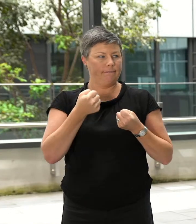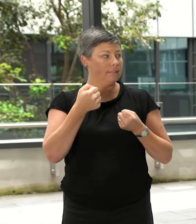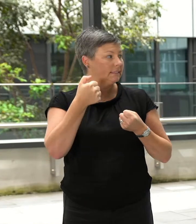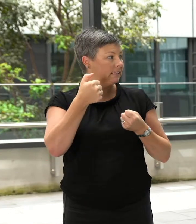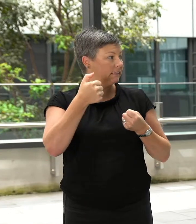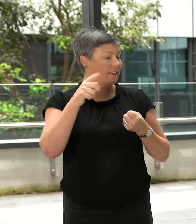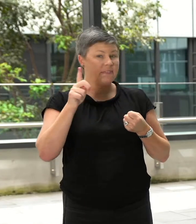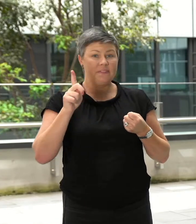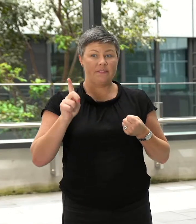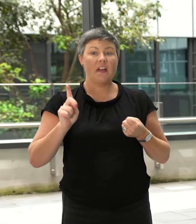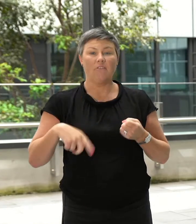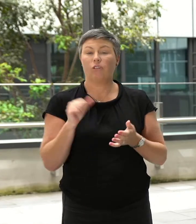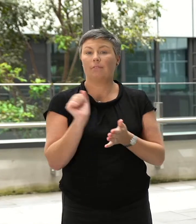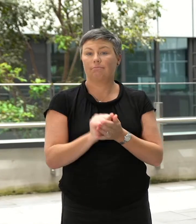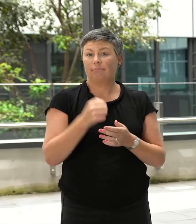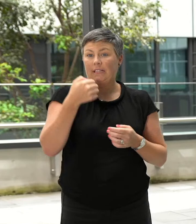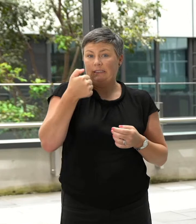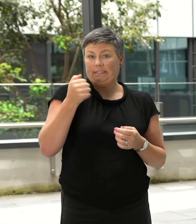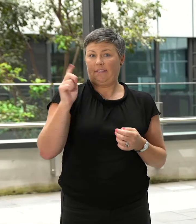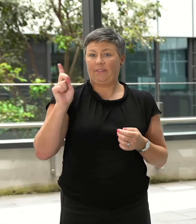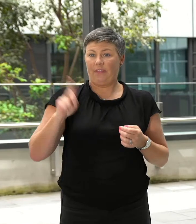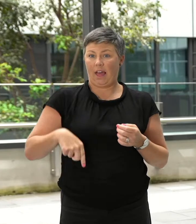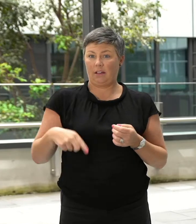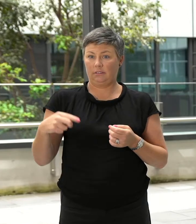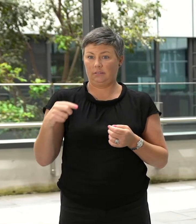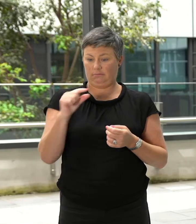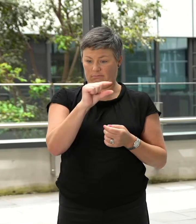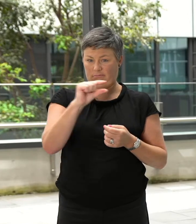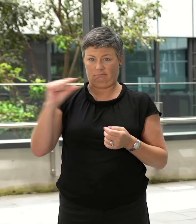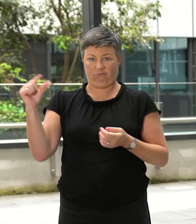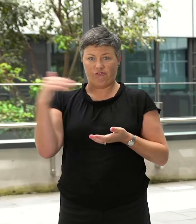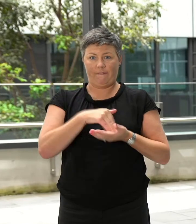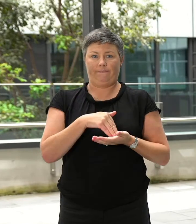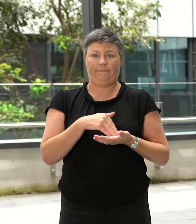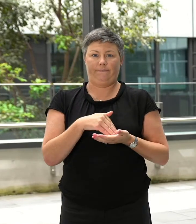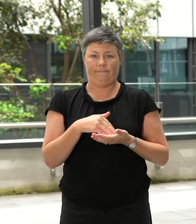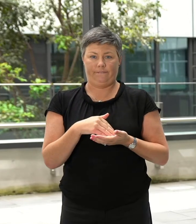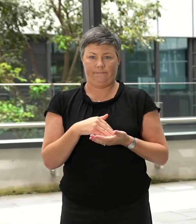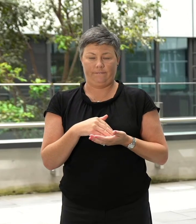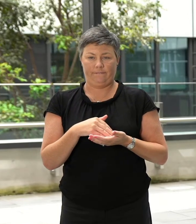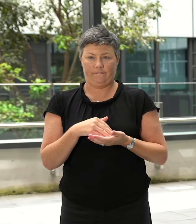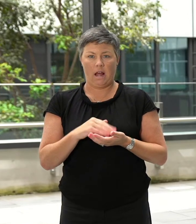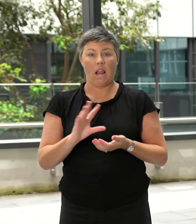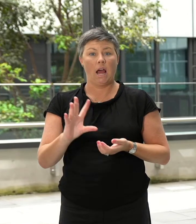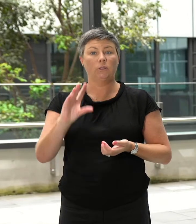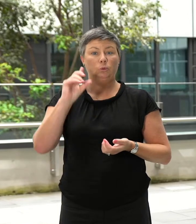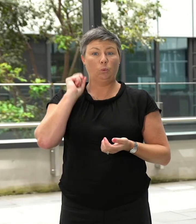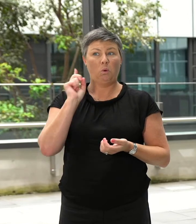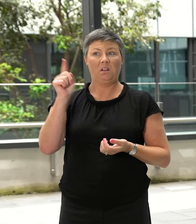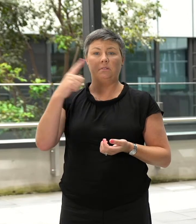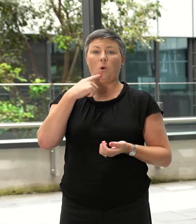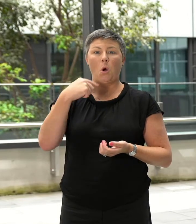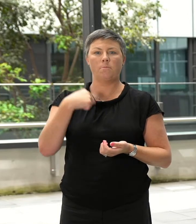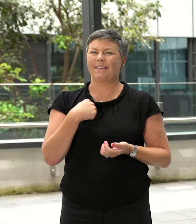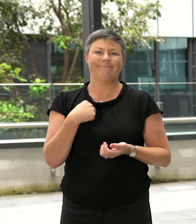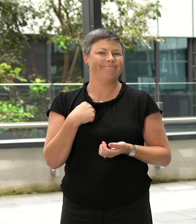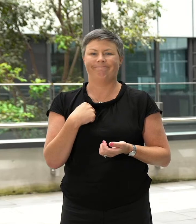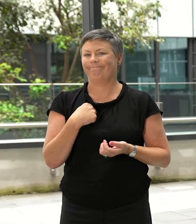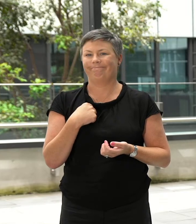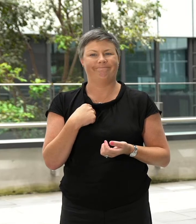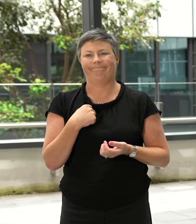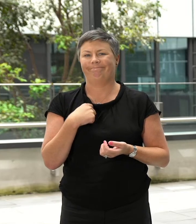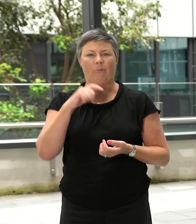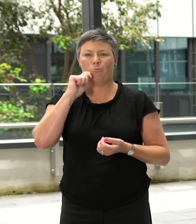Gerard, 6,000 doses arrive within the hour. Now, last week I was being told these trays weren't going to be